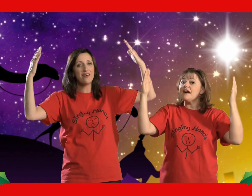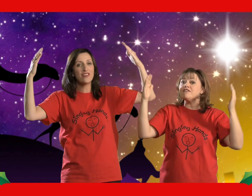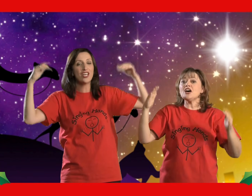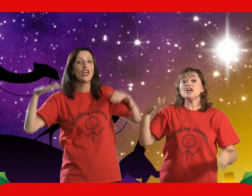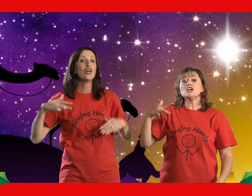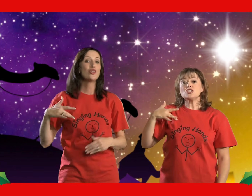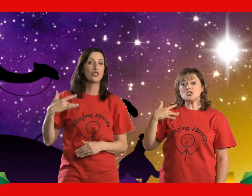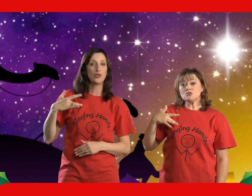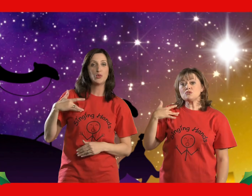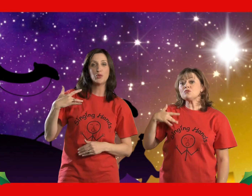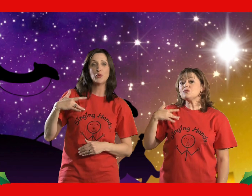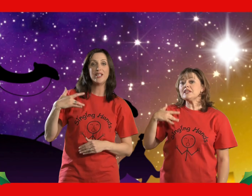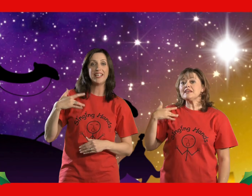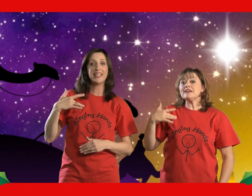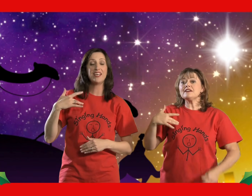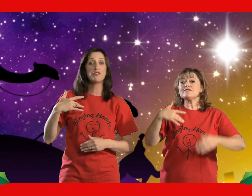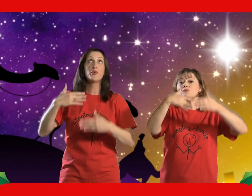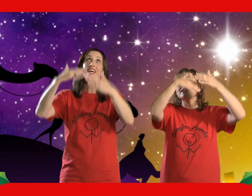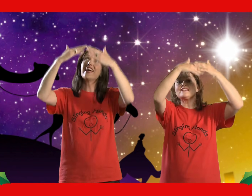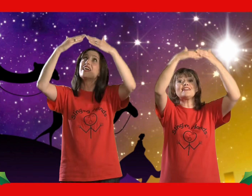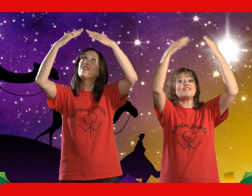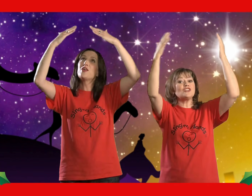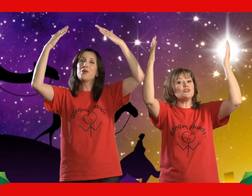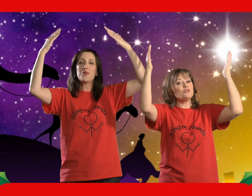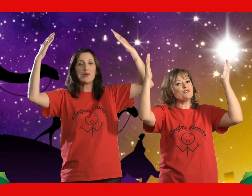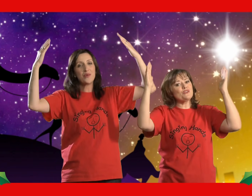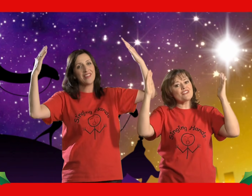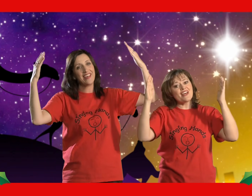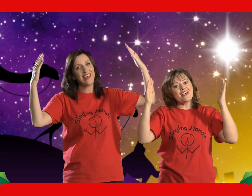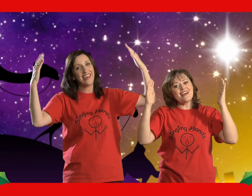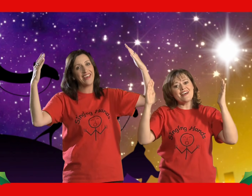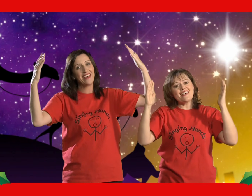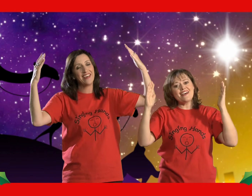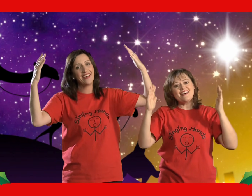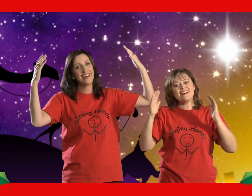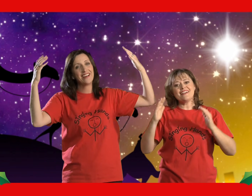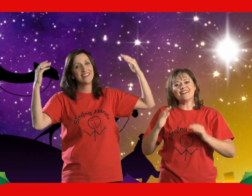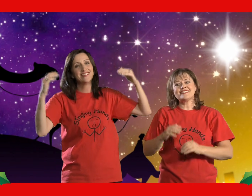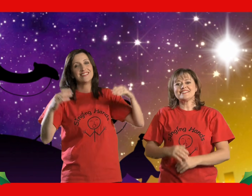heaven to live with you there.